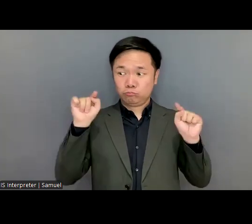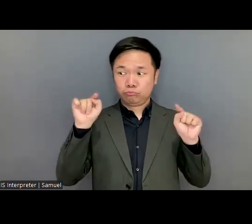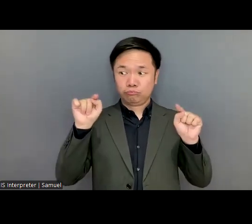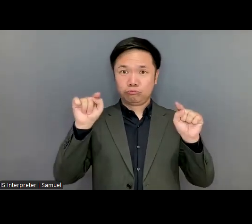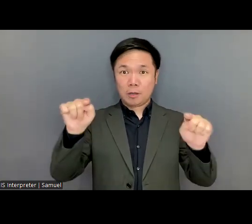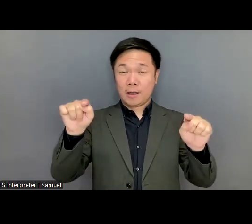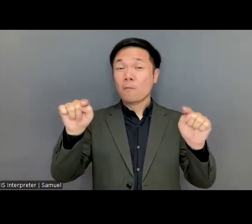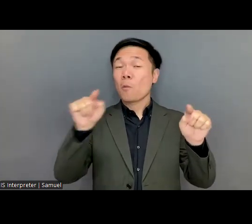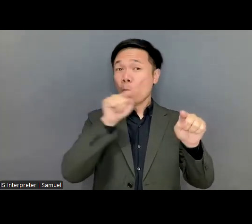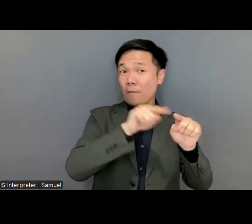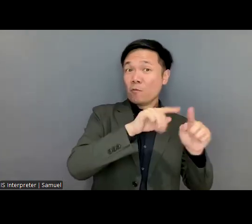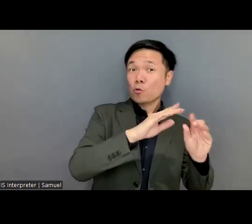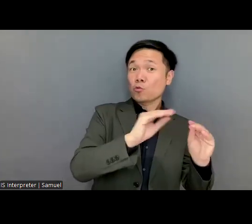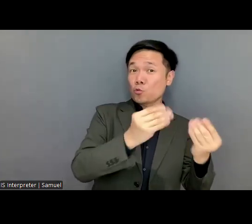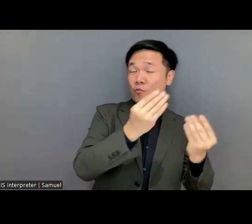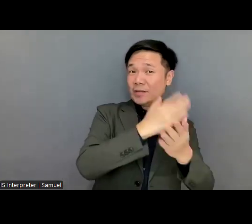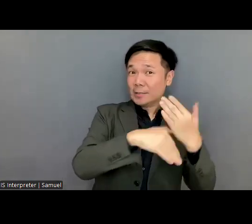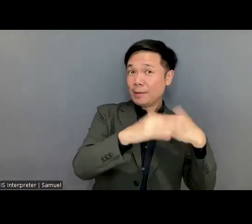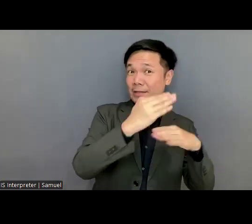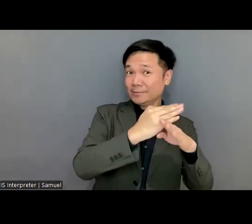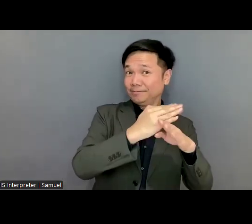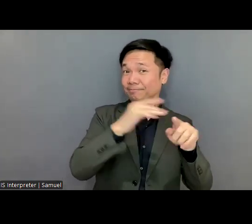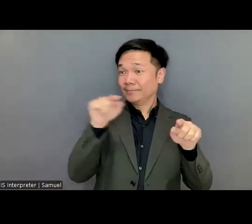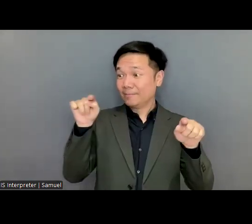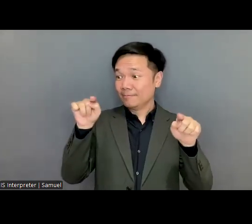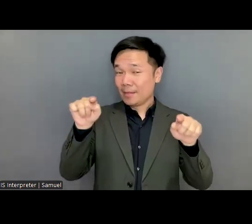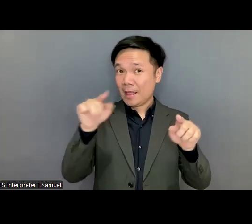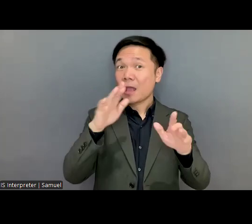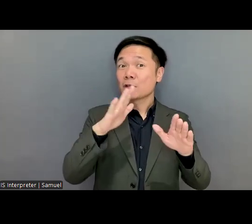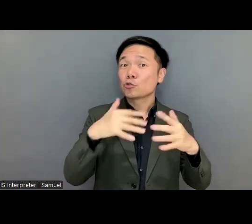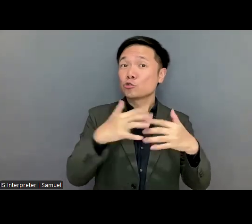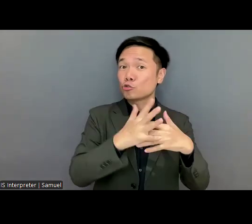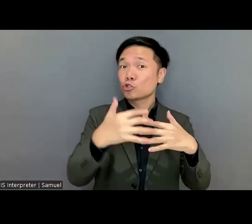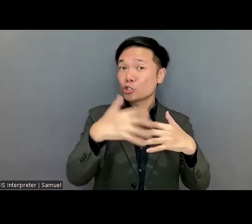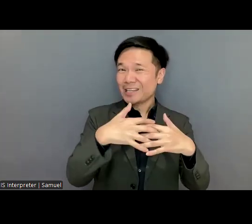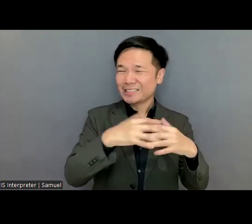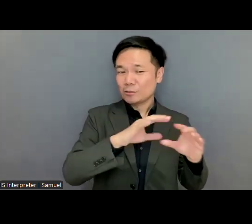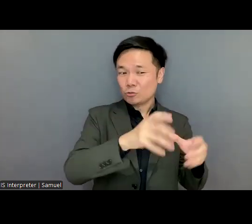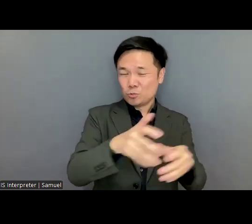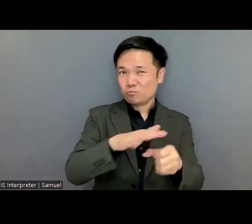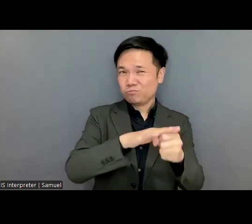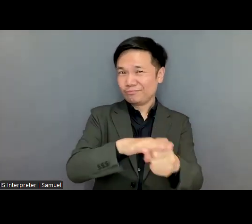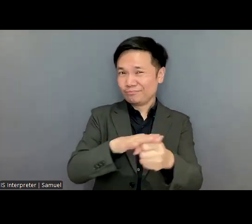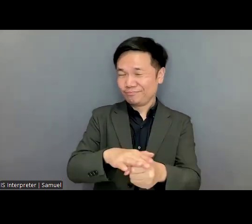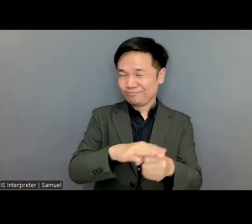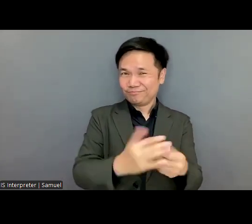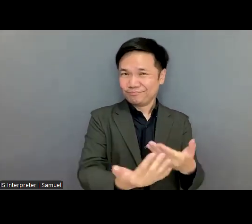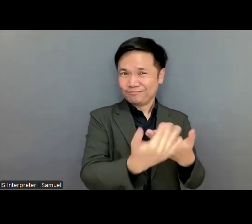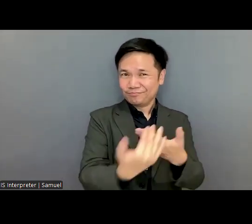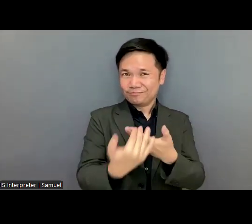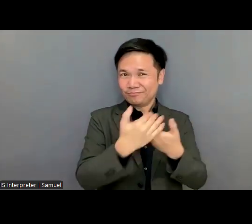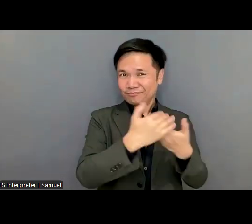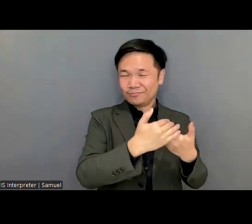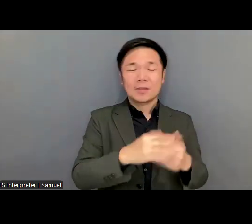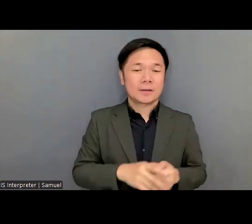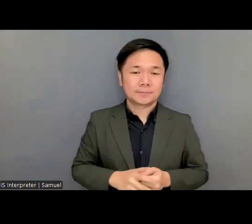with disabilities with references to Indigenous and other marginalized groups, and as well the inputs of